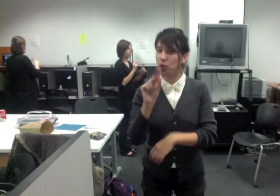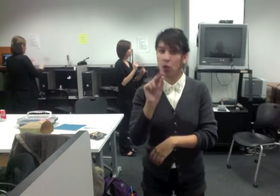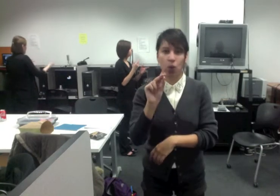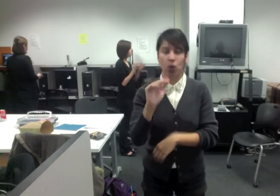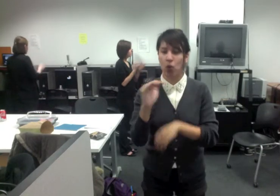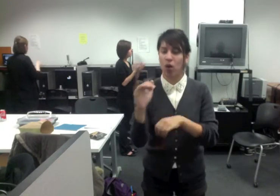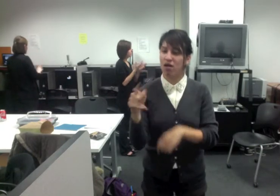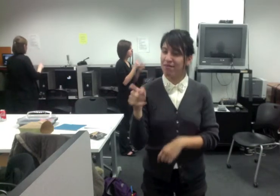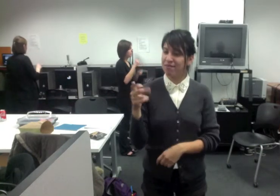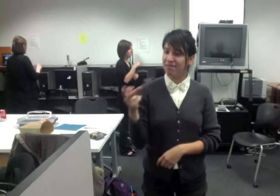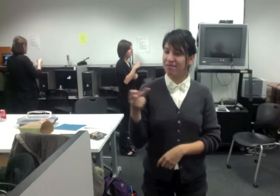always say that, you know, this